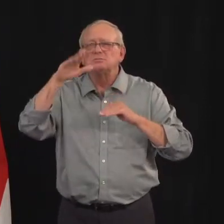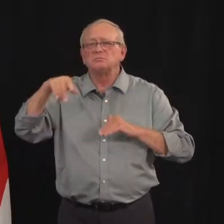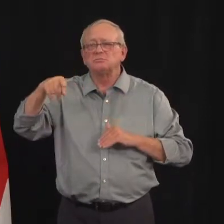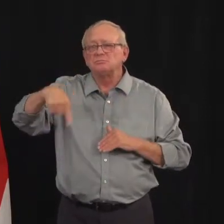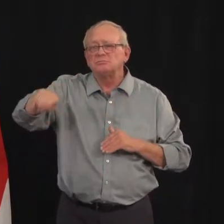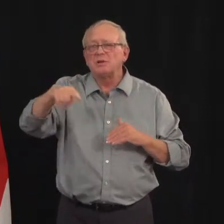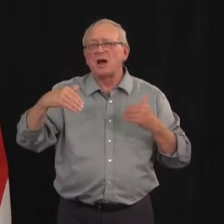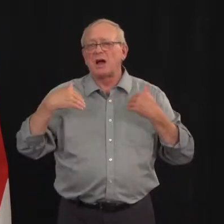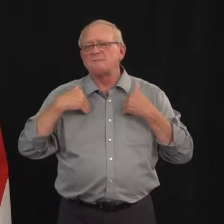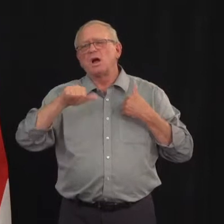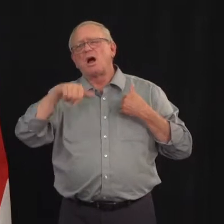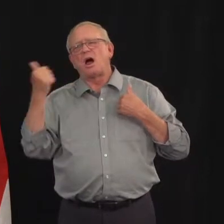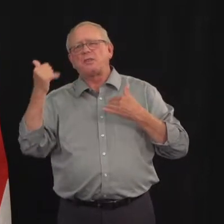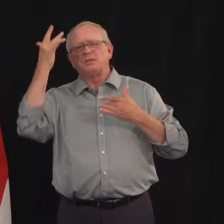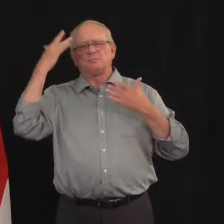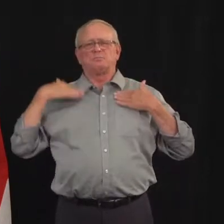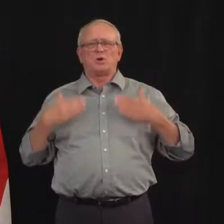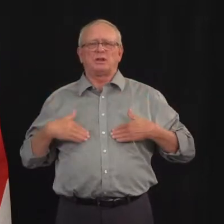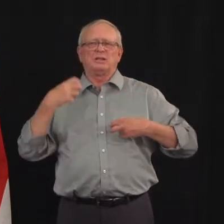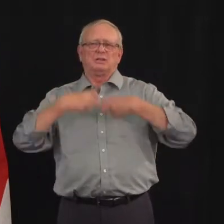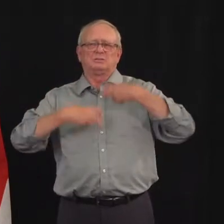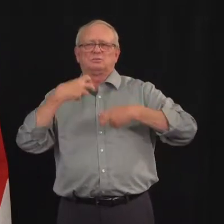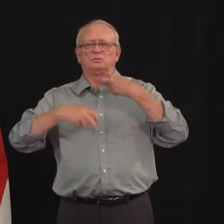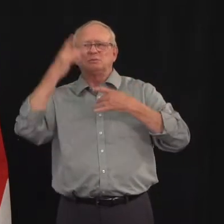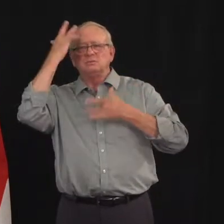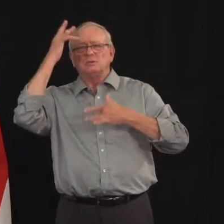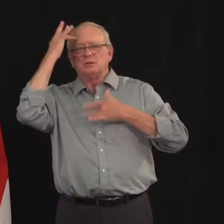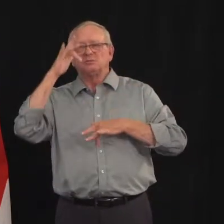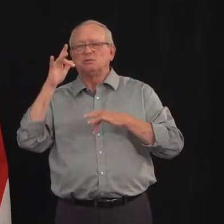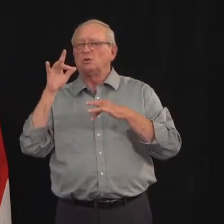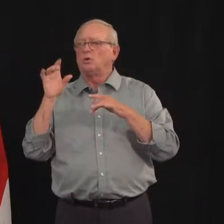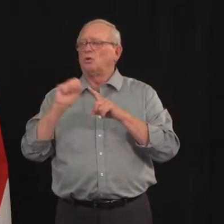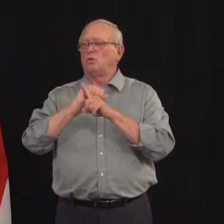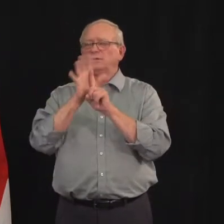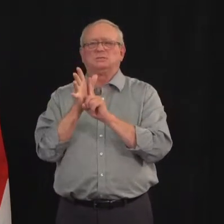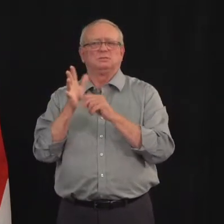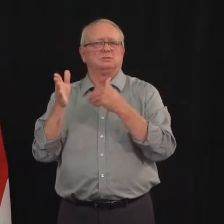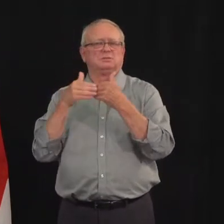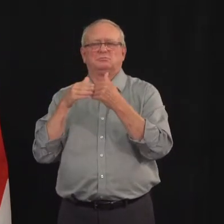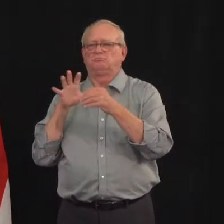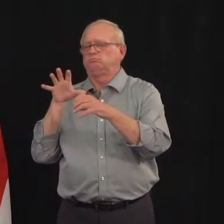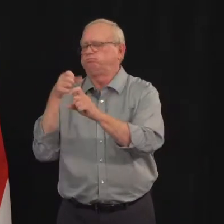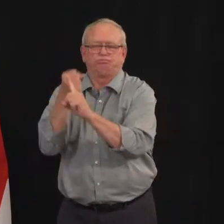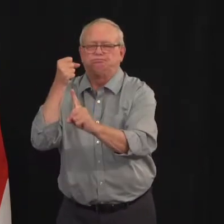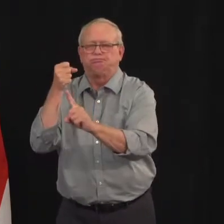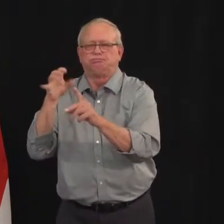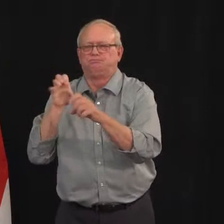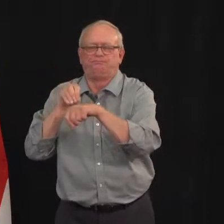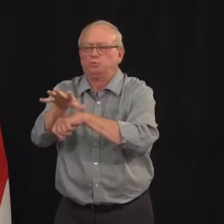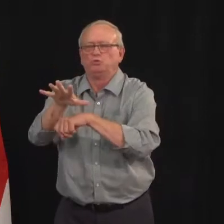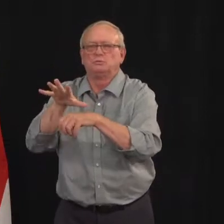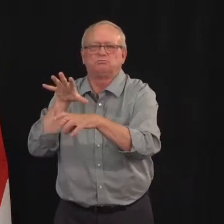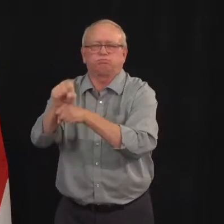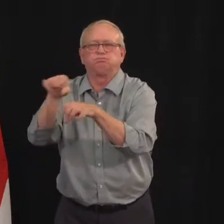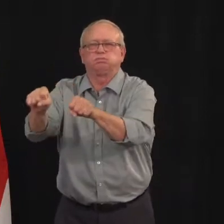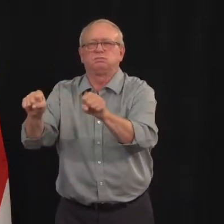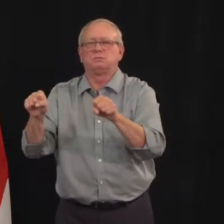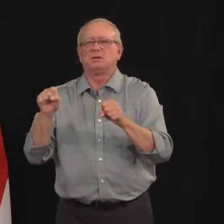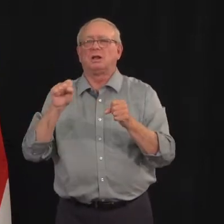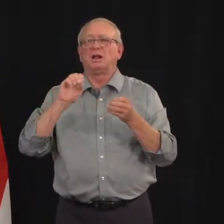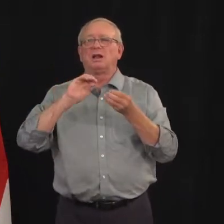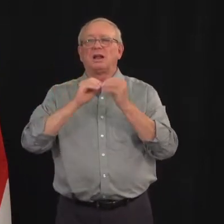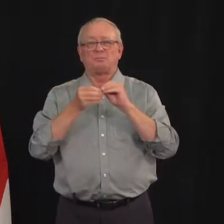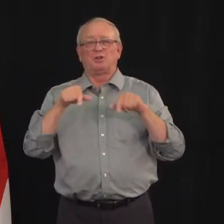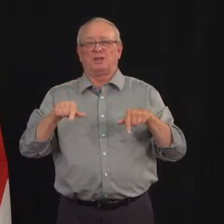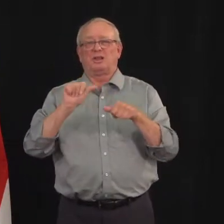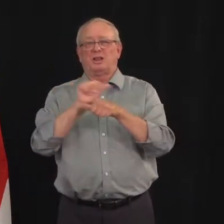conditions. As we see in the case numbers, the curve is no longer flat in Alberta. We all need to